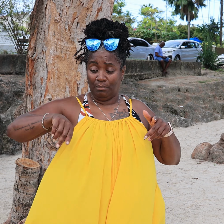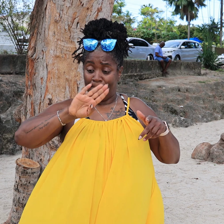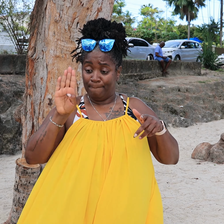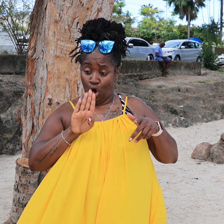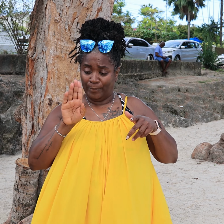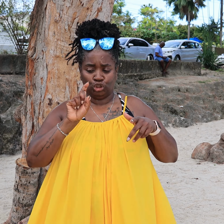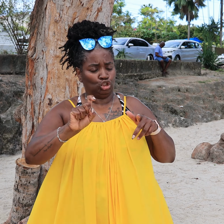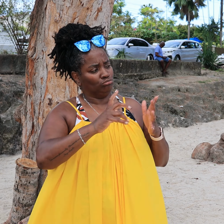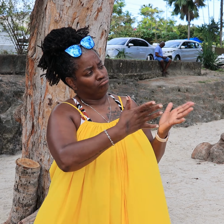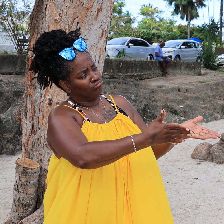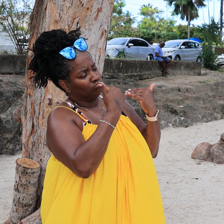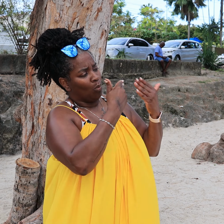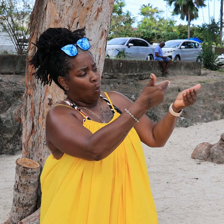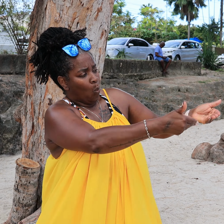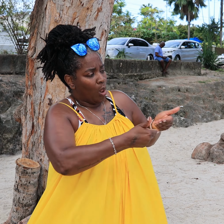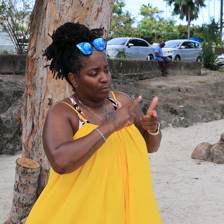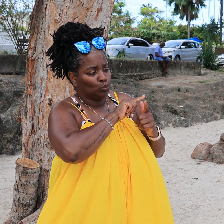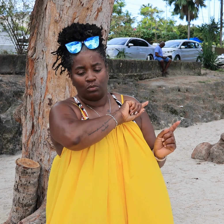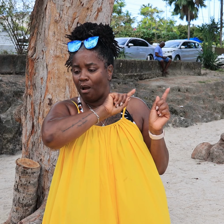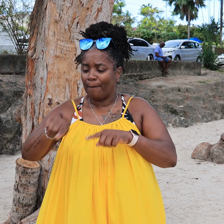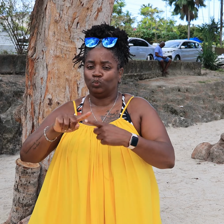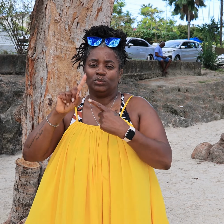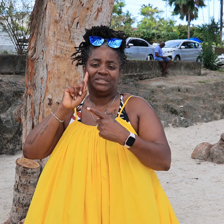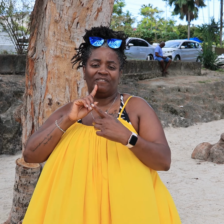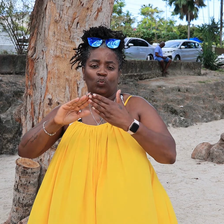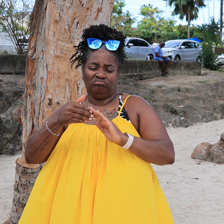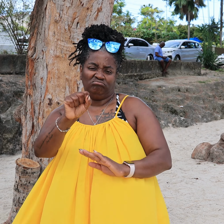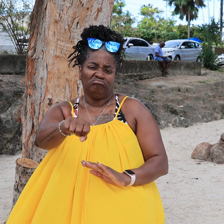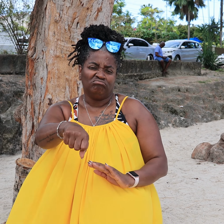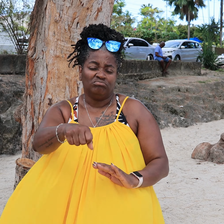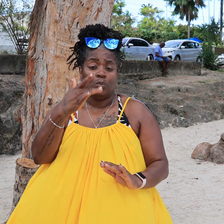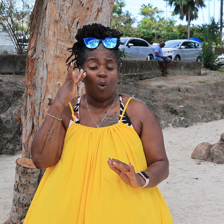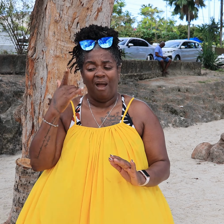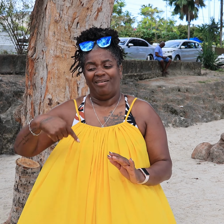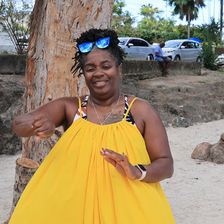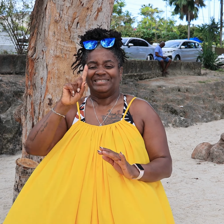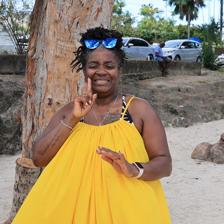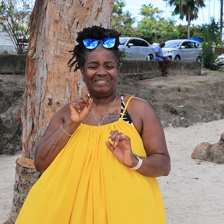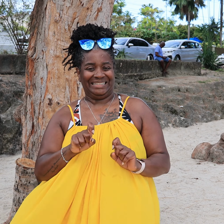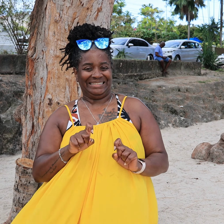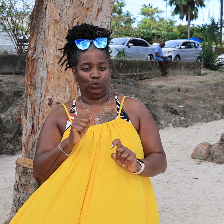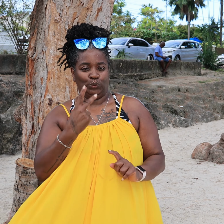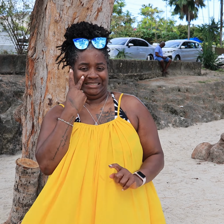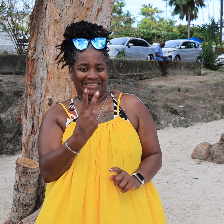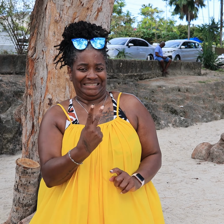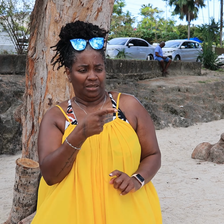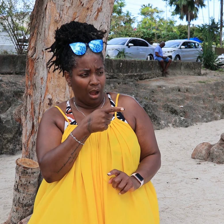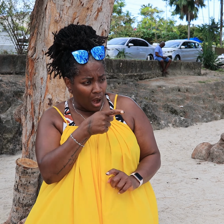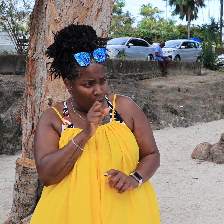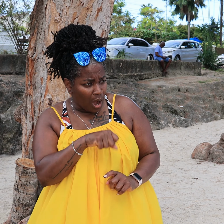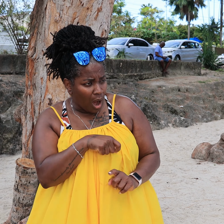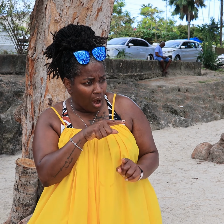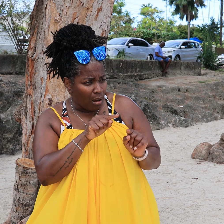America, can be welcome to Barbados, to the deaf community, yes. Because the deaf here need to see, oh,